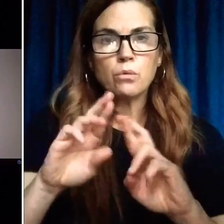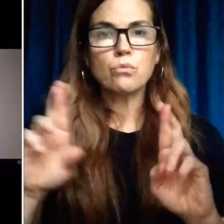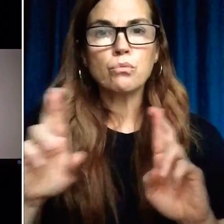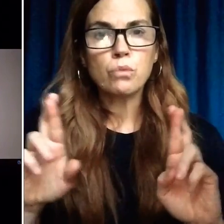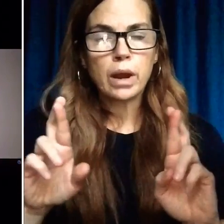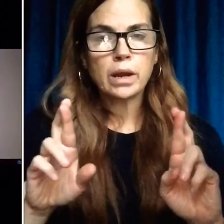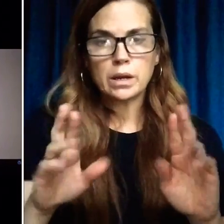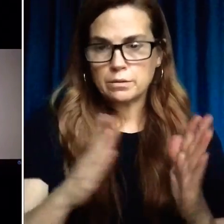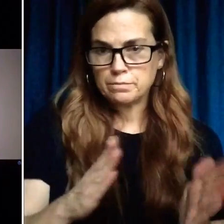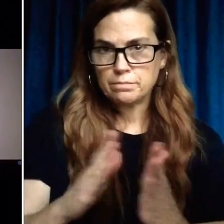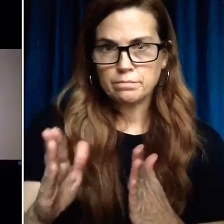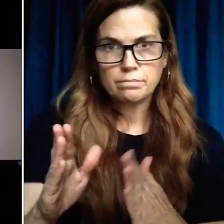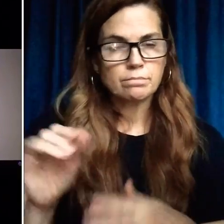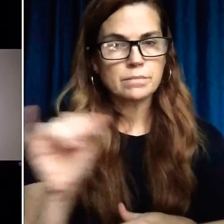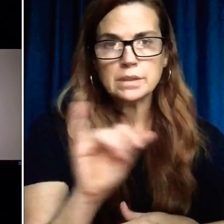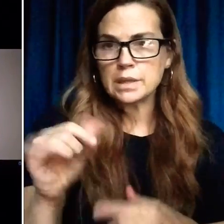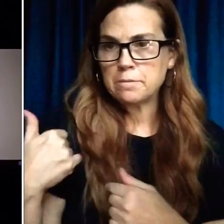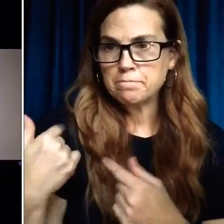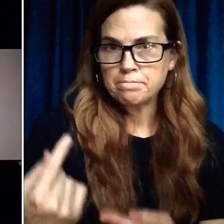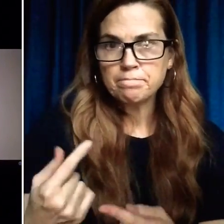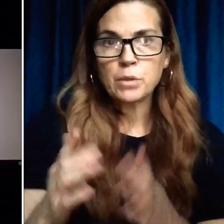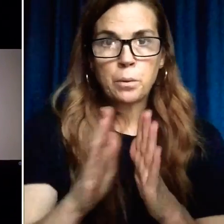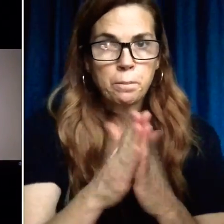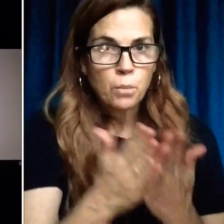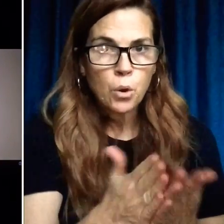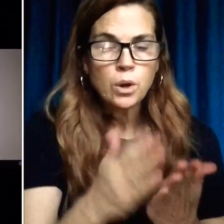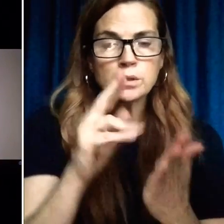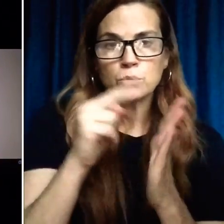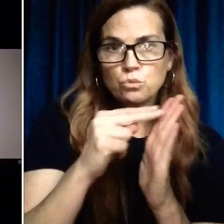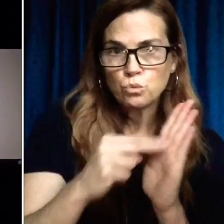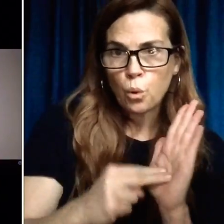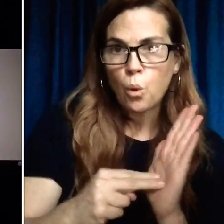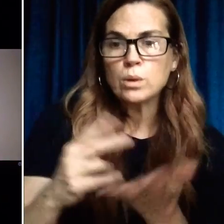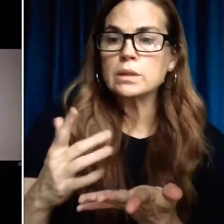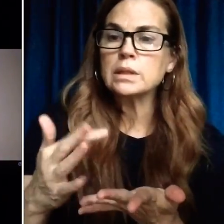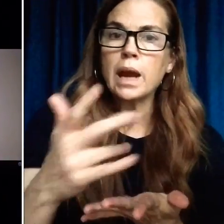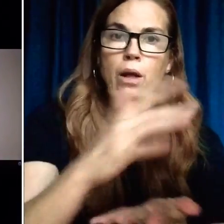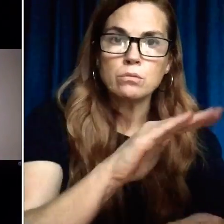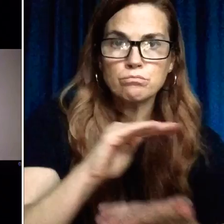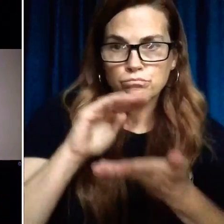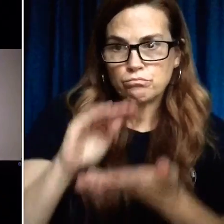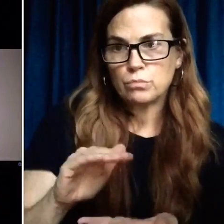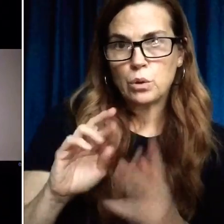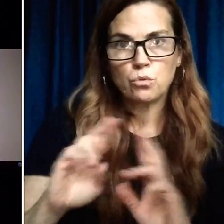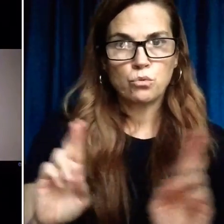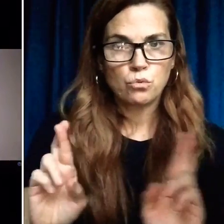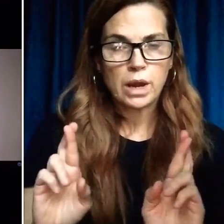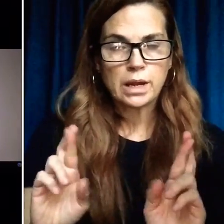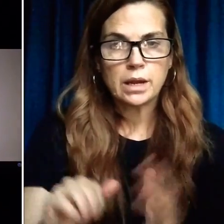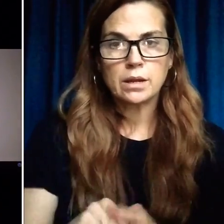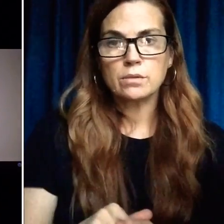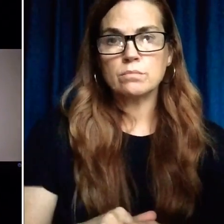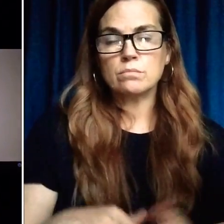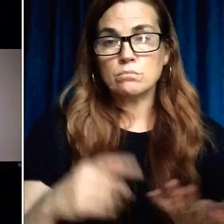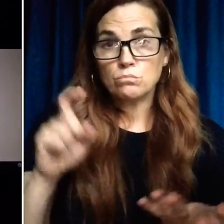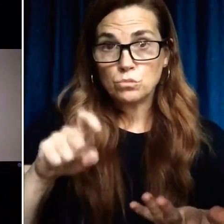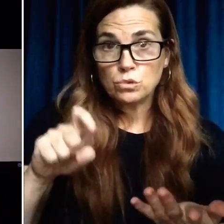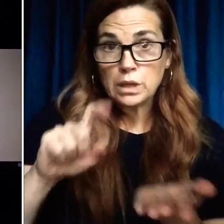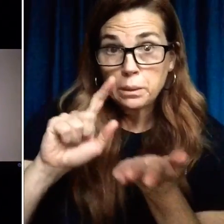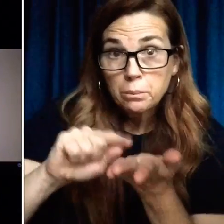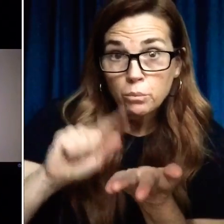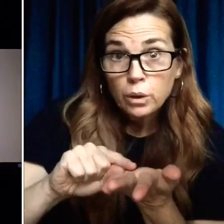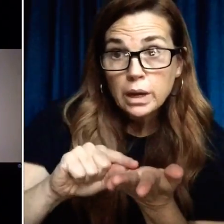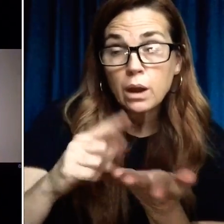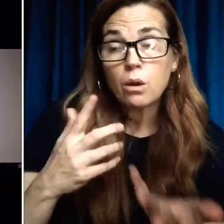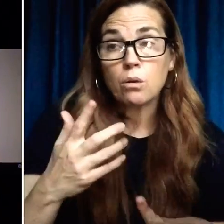You will want to have your materials ready when the lesson begins. Just like always, gather your books and your notes. Are there any printouts that you'll want to